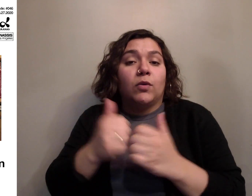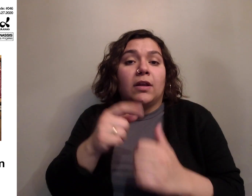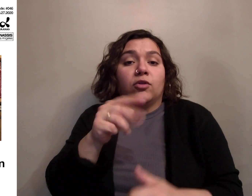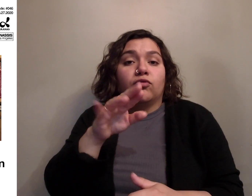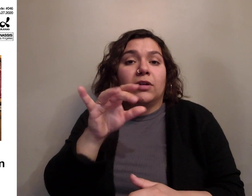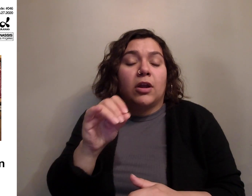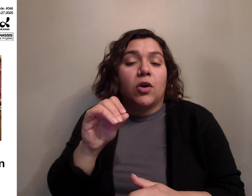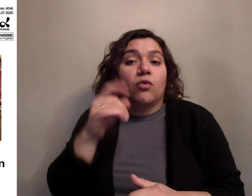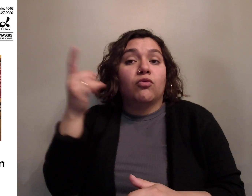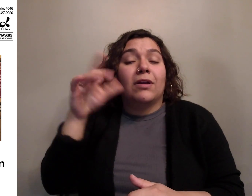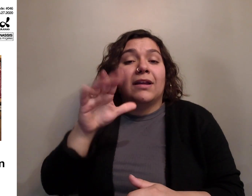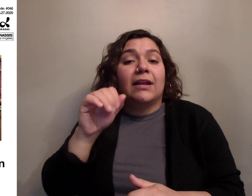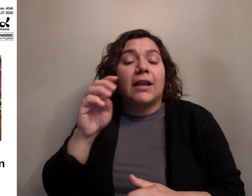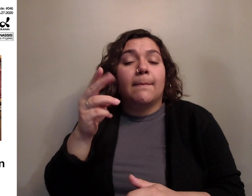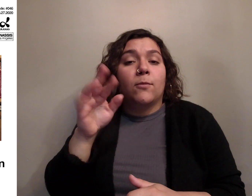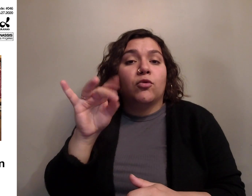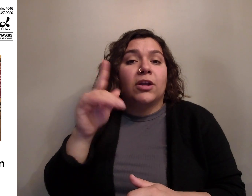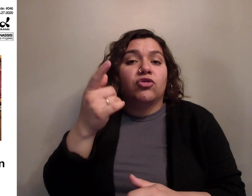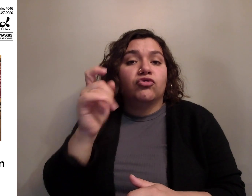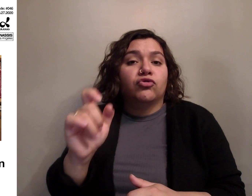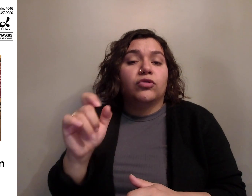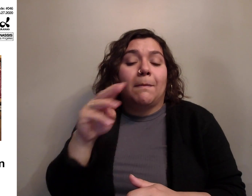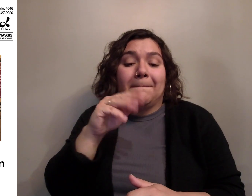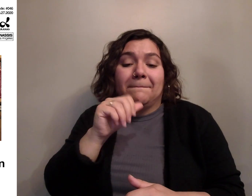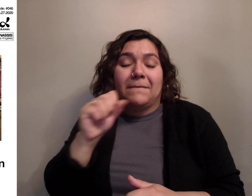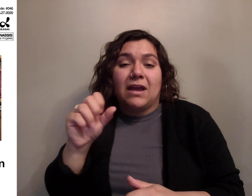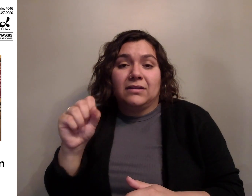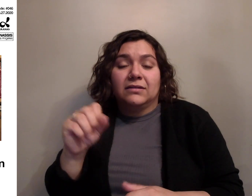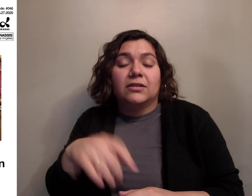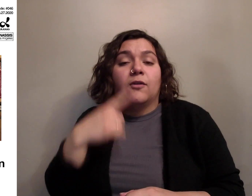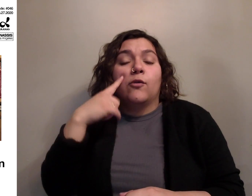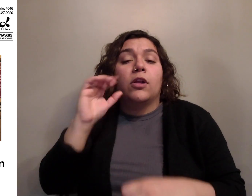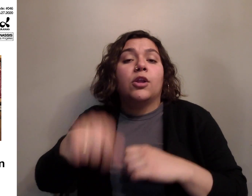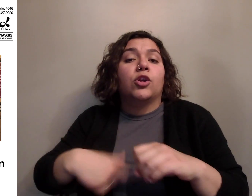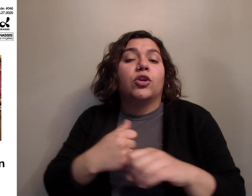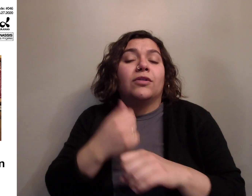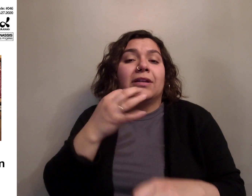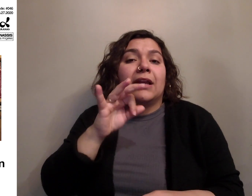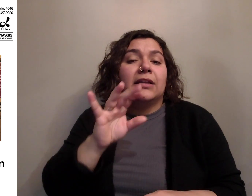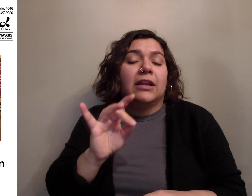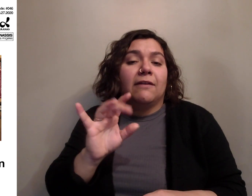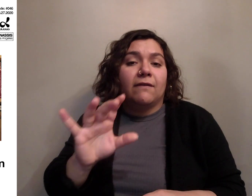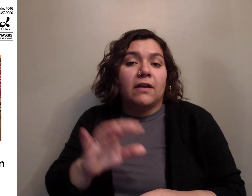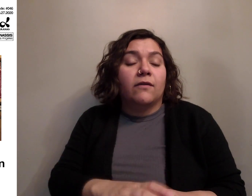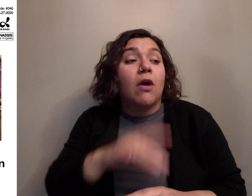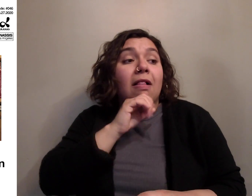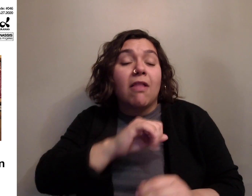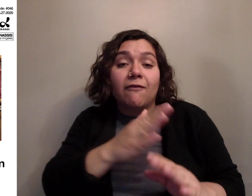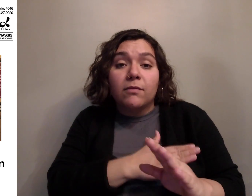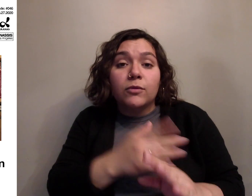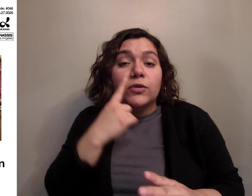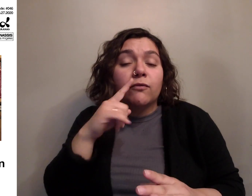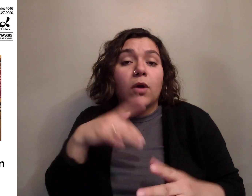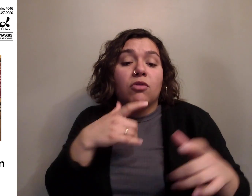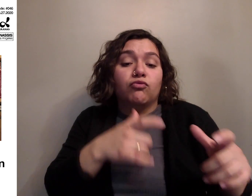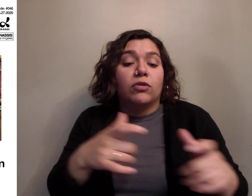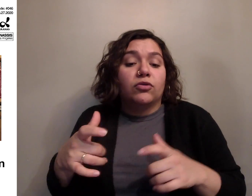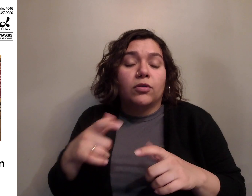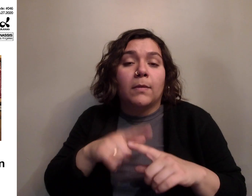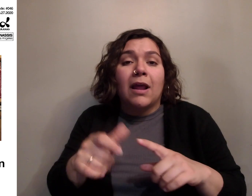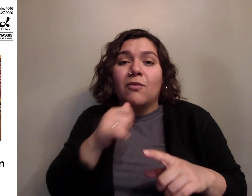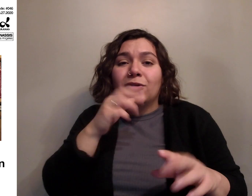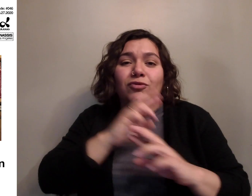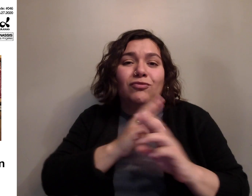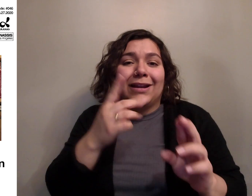live show that he did with a trio in Cambridge, Massachusetts in 1989. And as much as I love the music on record, I